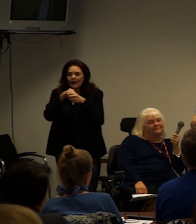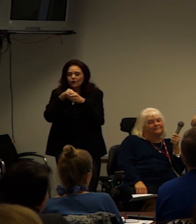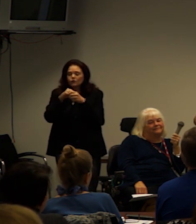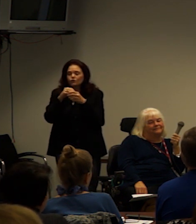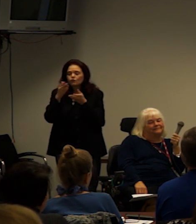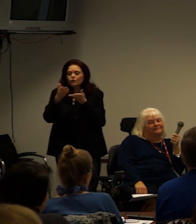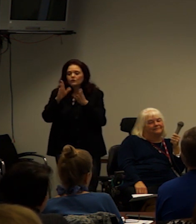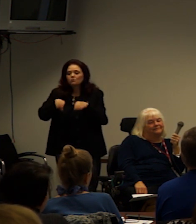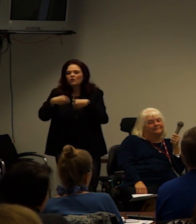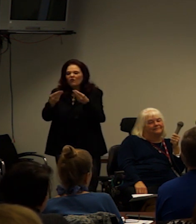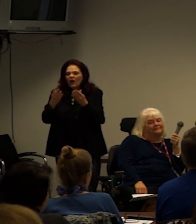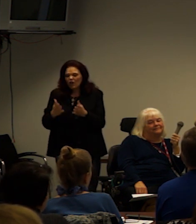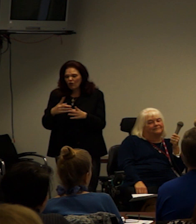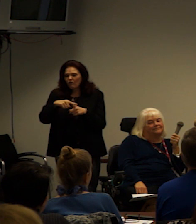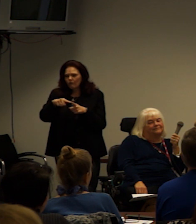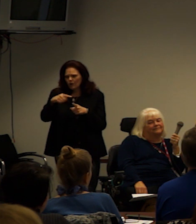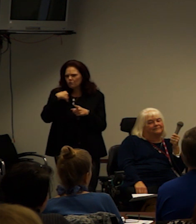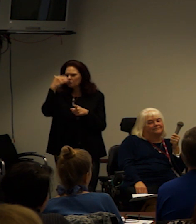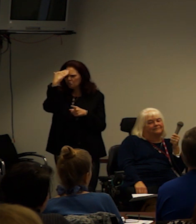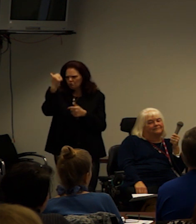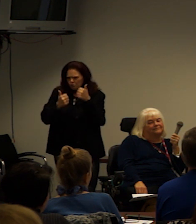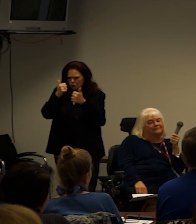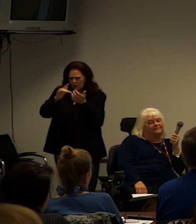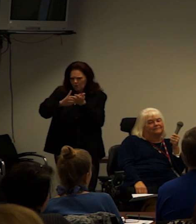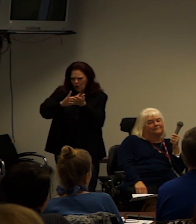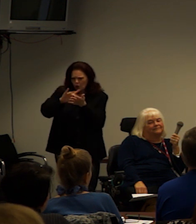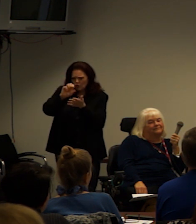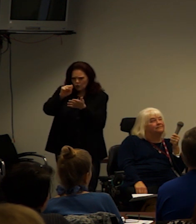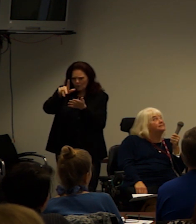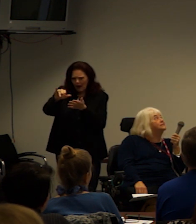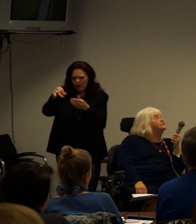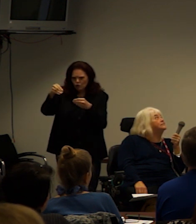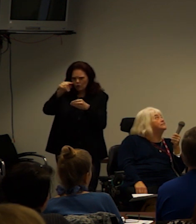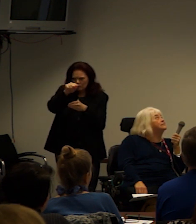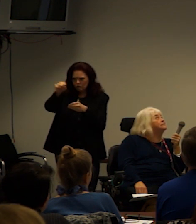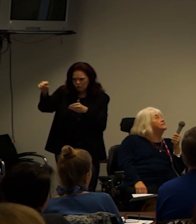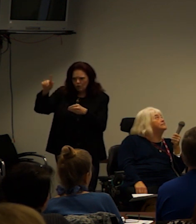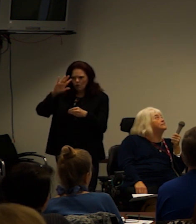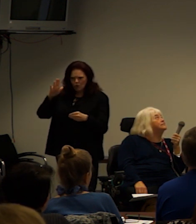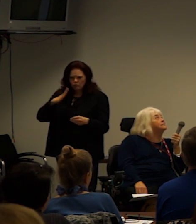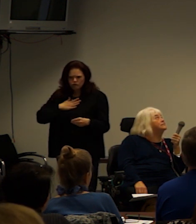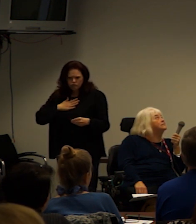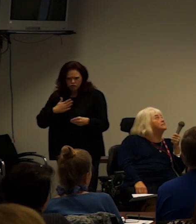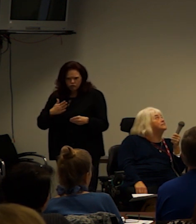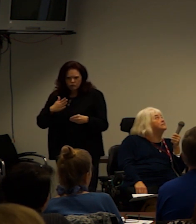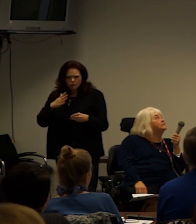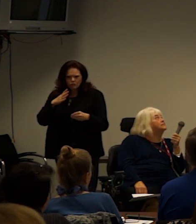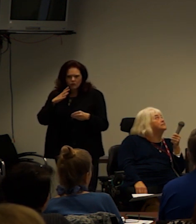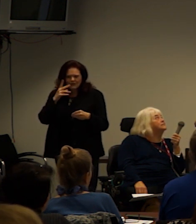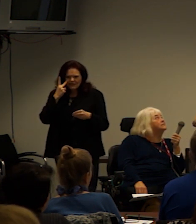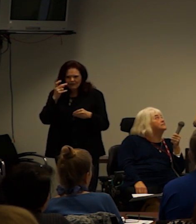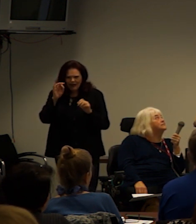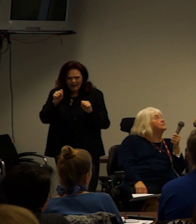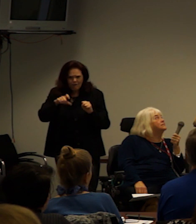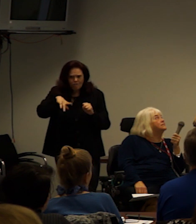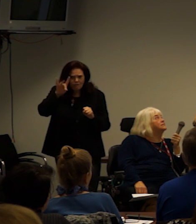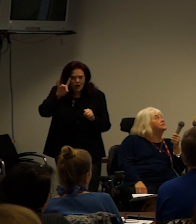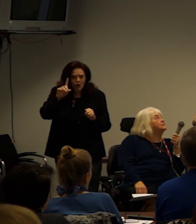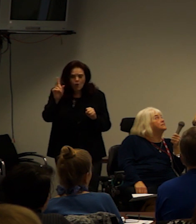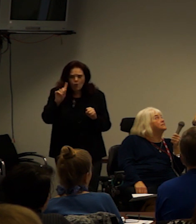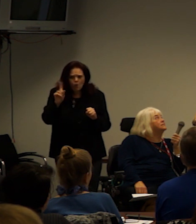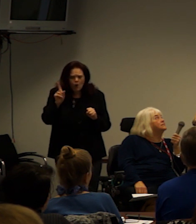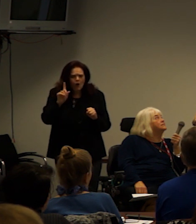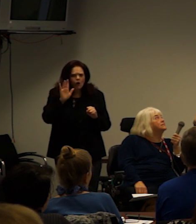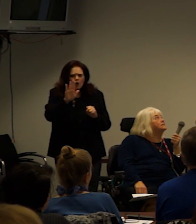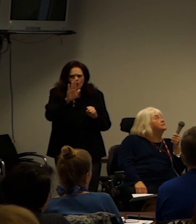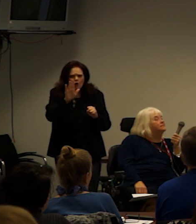provider field, I knew which medical supply stores I could call and see if I could find her. and find the, and sure enough, it was A&A out